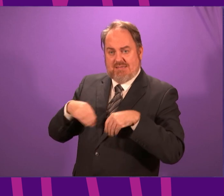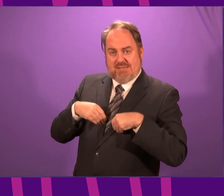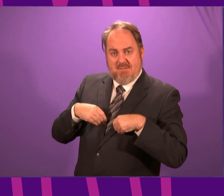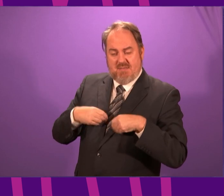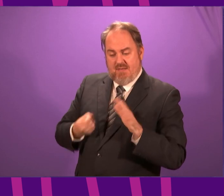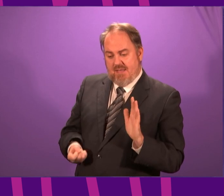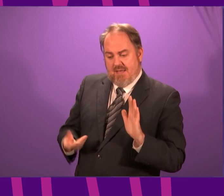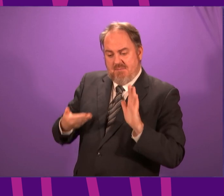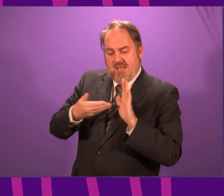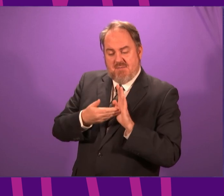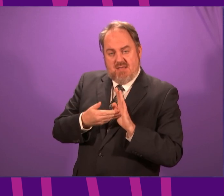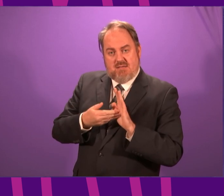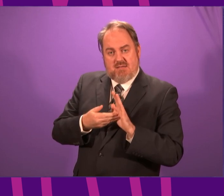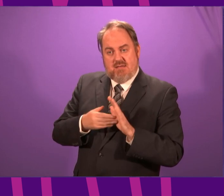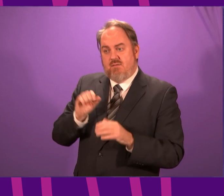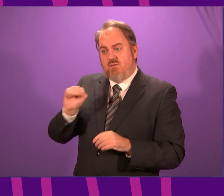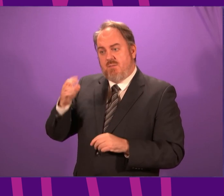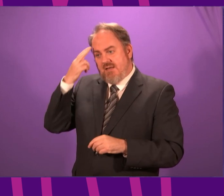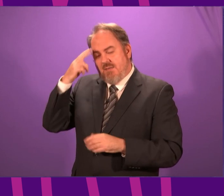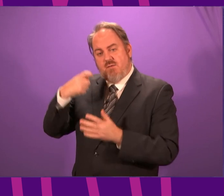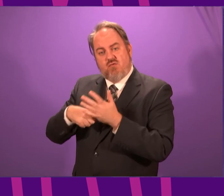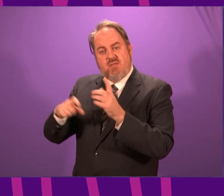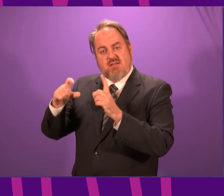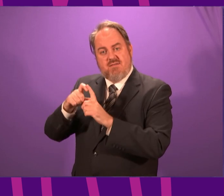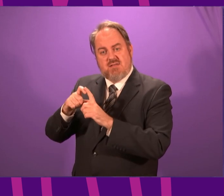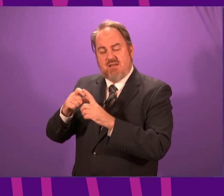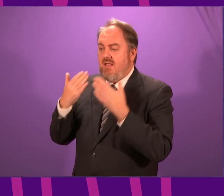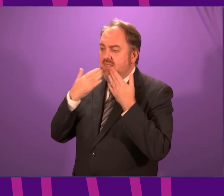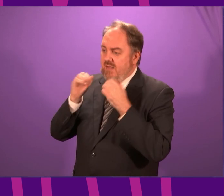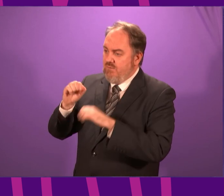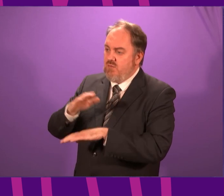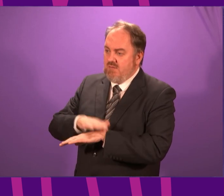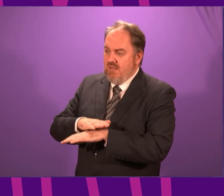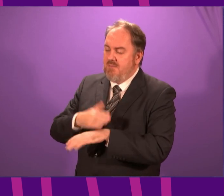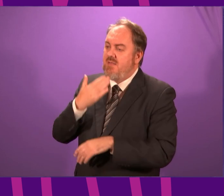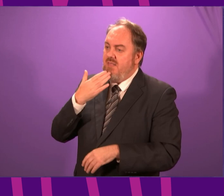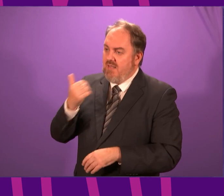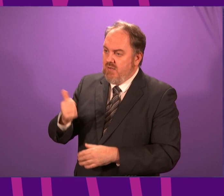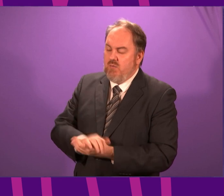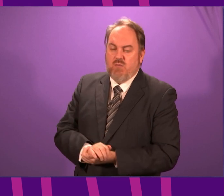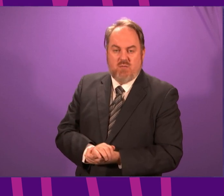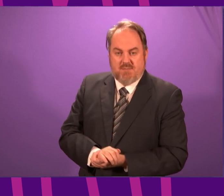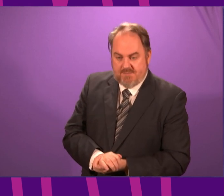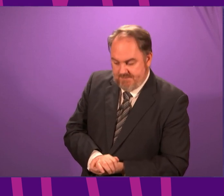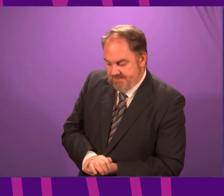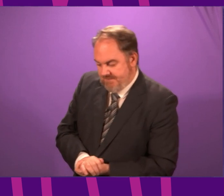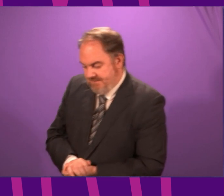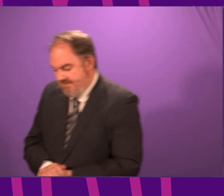amendment in the name of Ruth Davidson, and thank you for your time, Deputy Presiding Officer.